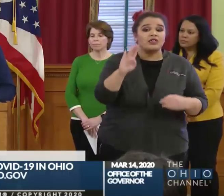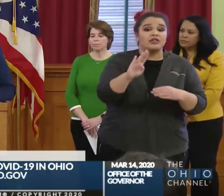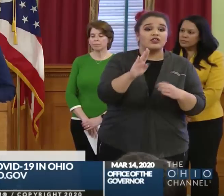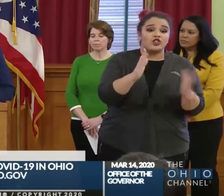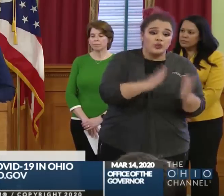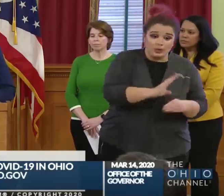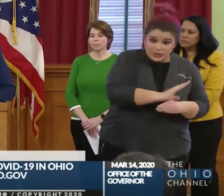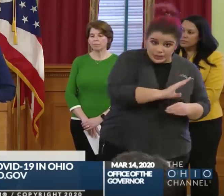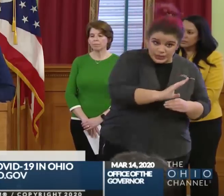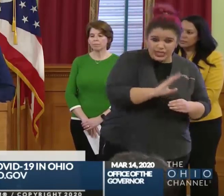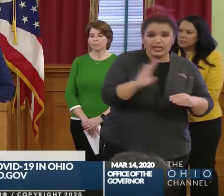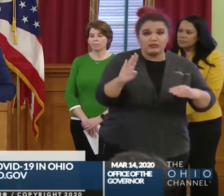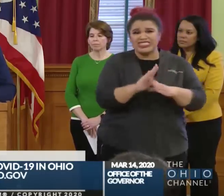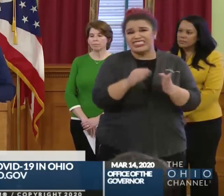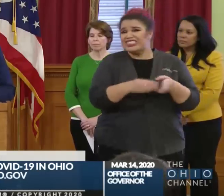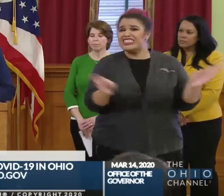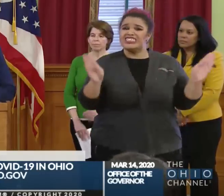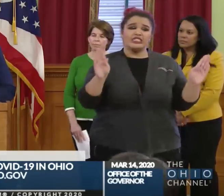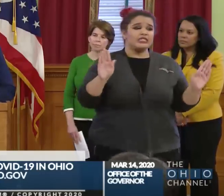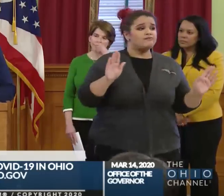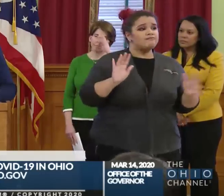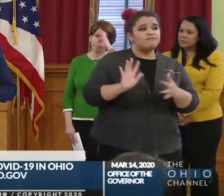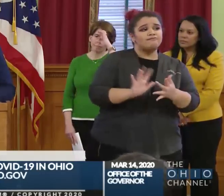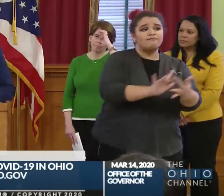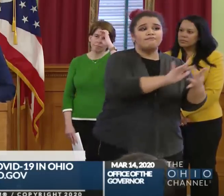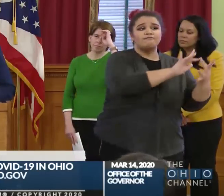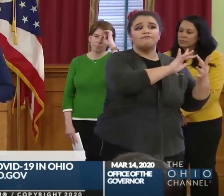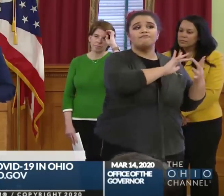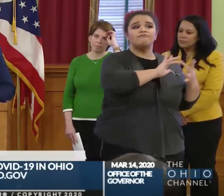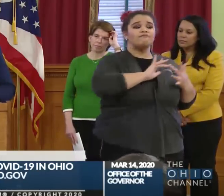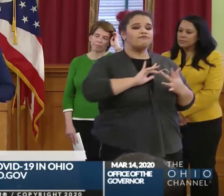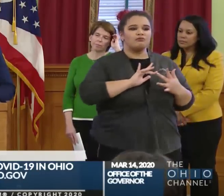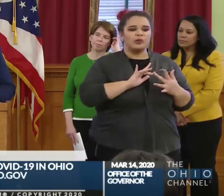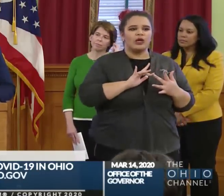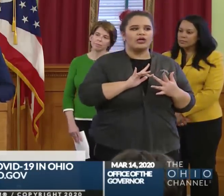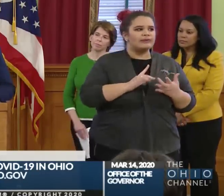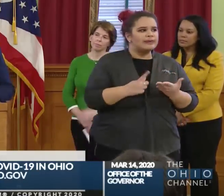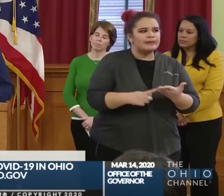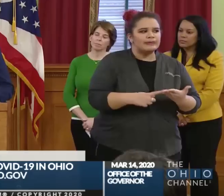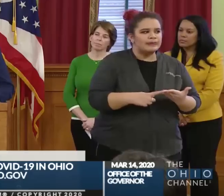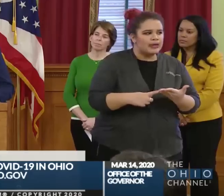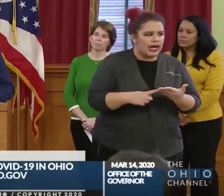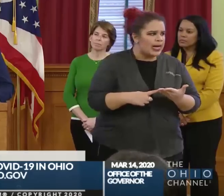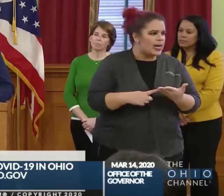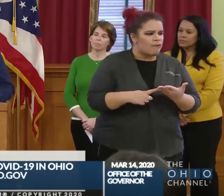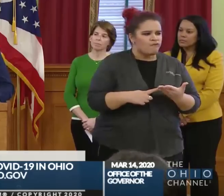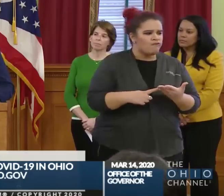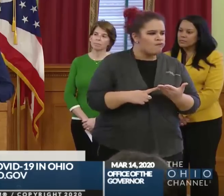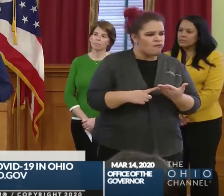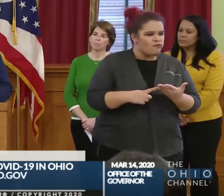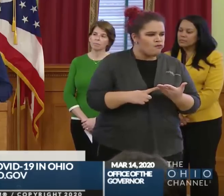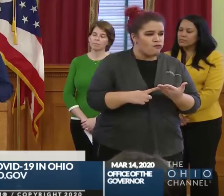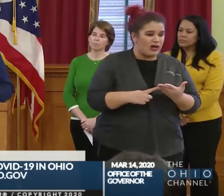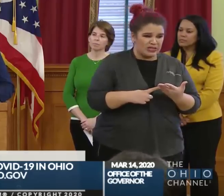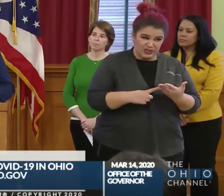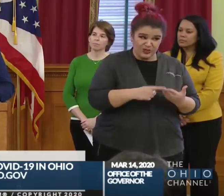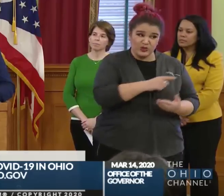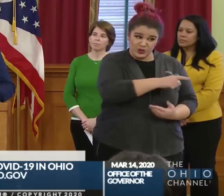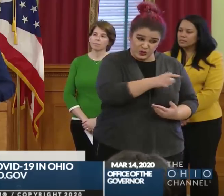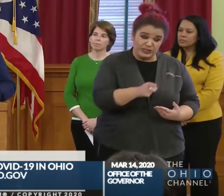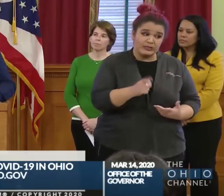small businesses, large businesses, to not only look at how we're going to address their